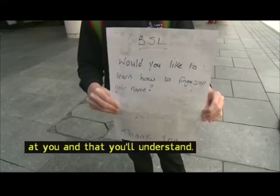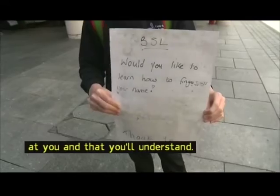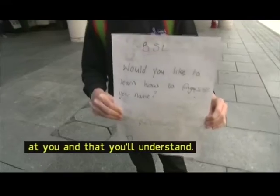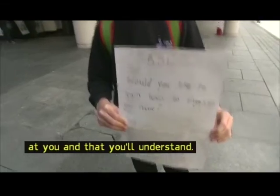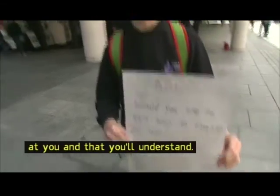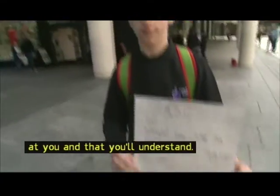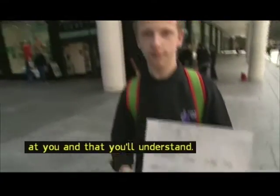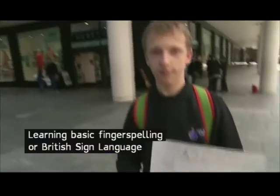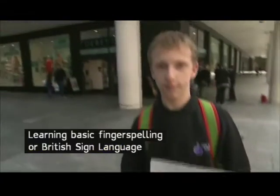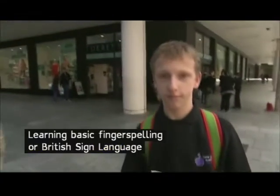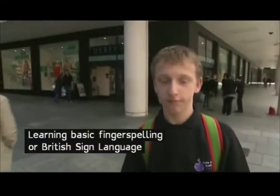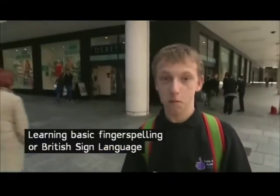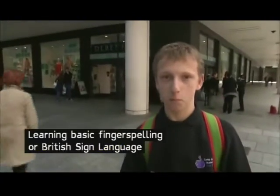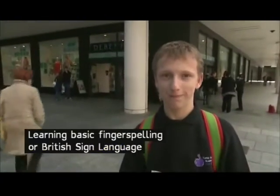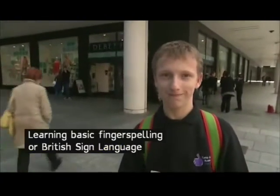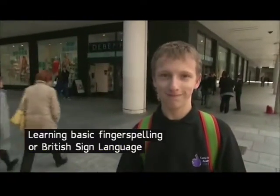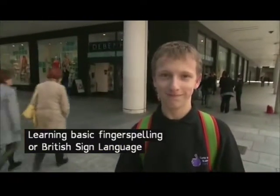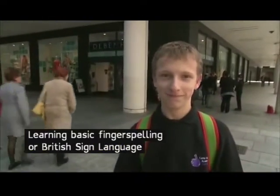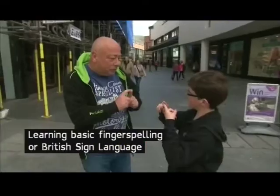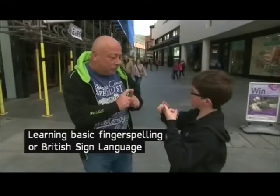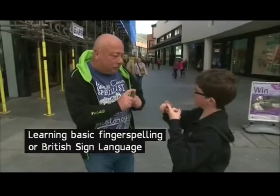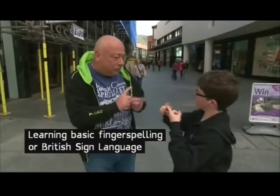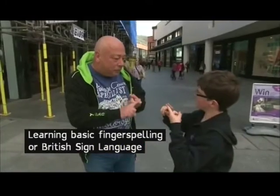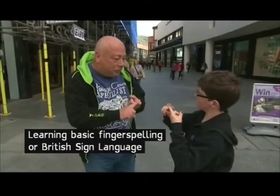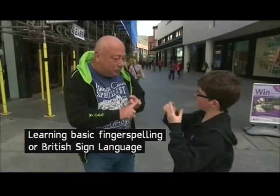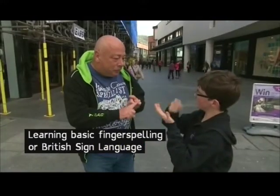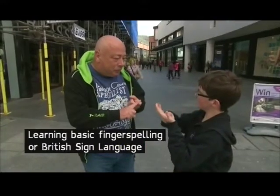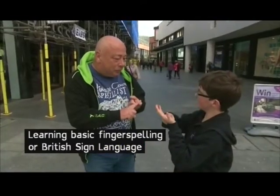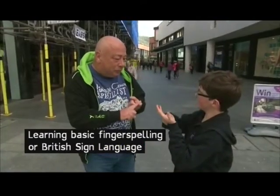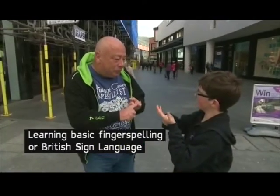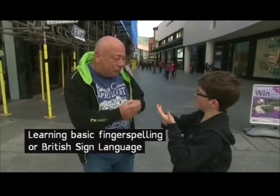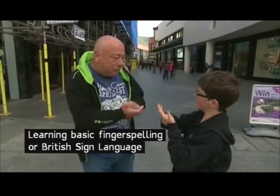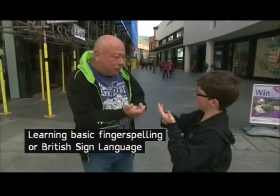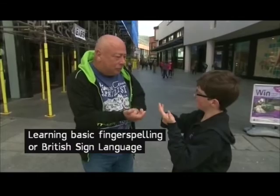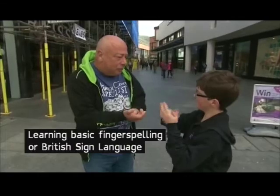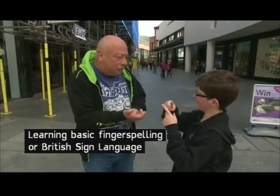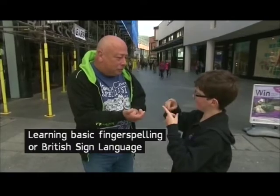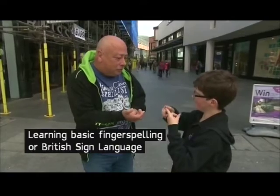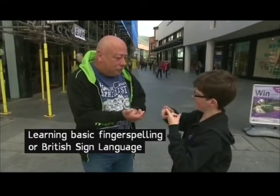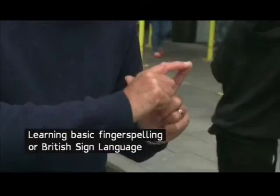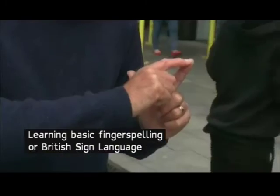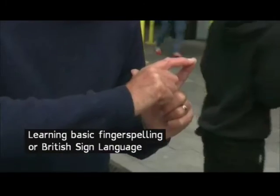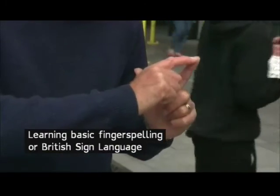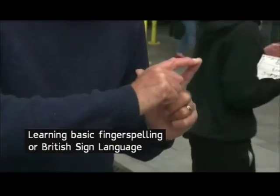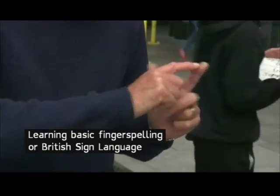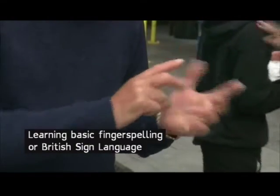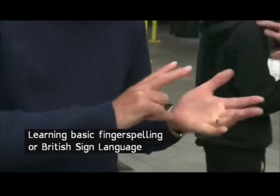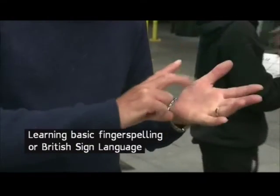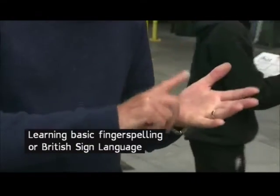basic finger spelling or British Sign Language is these students' hope, something more of us will consider. And what they all said was, don't